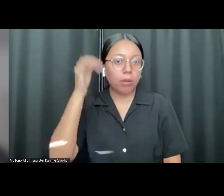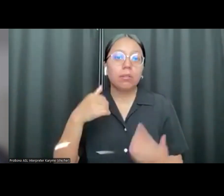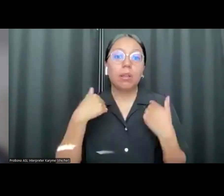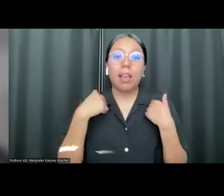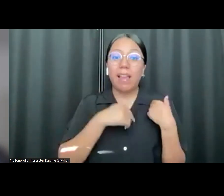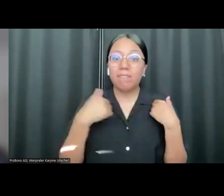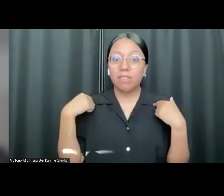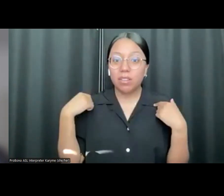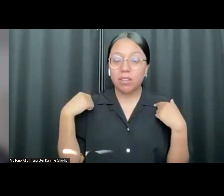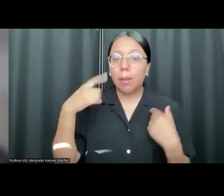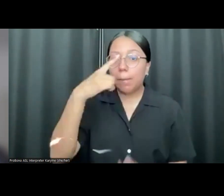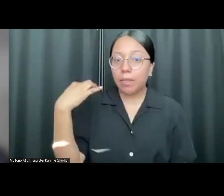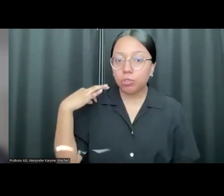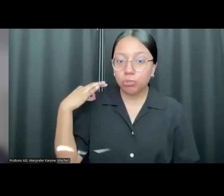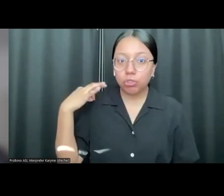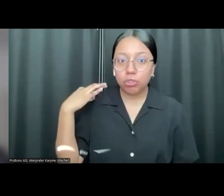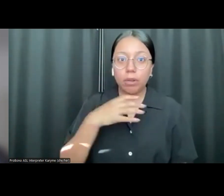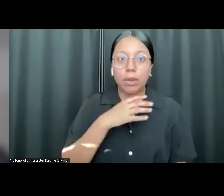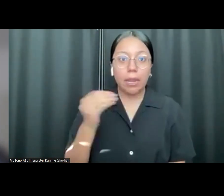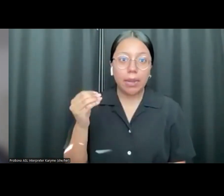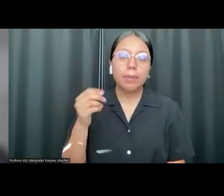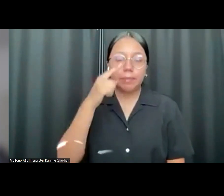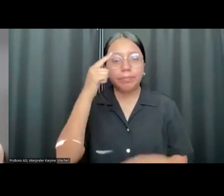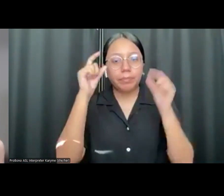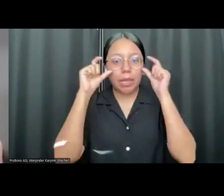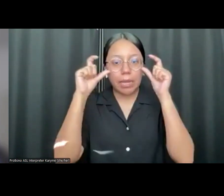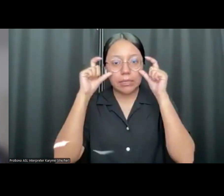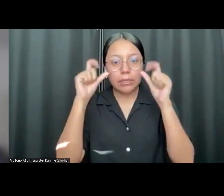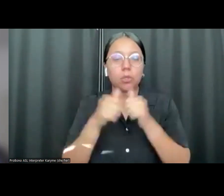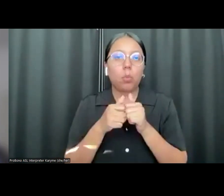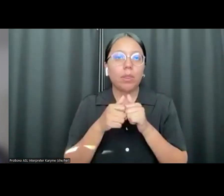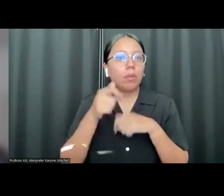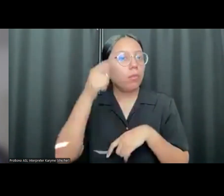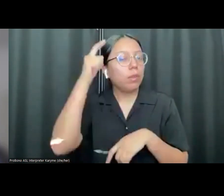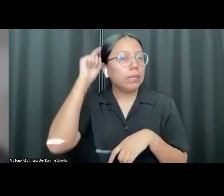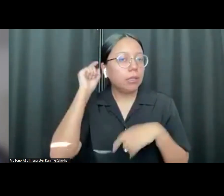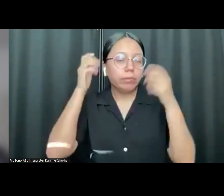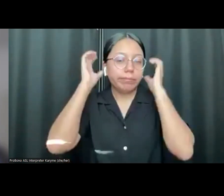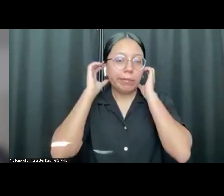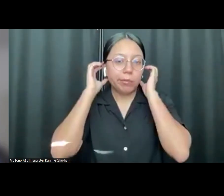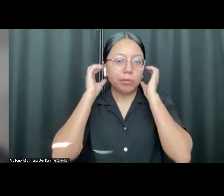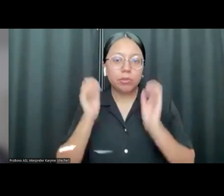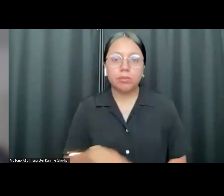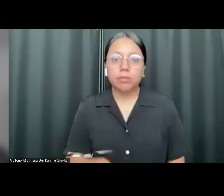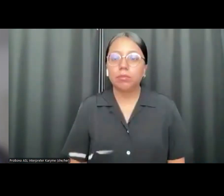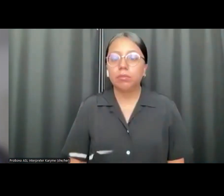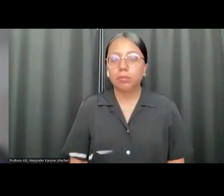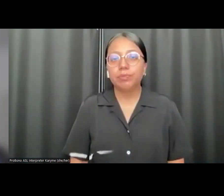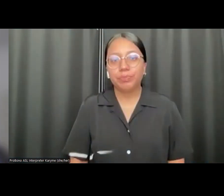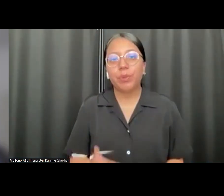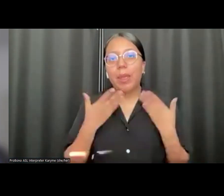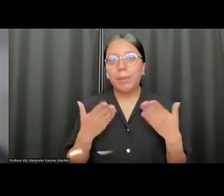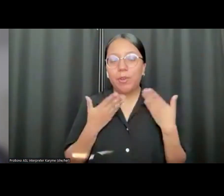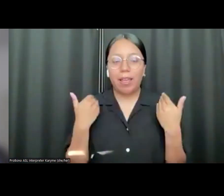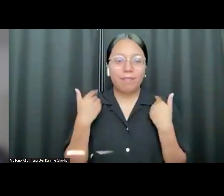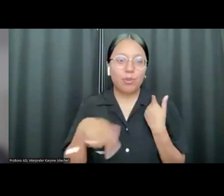and brown framed glasses with over the ear headphones. We're happy to have you today, but